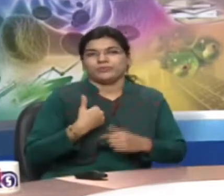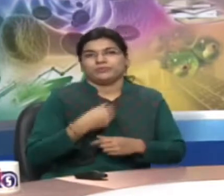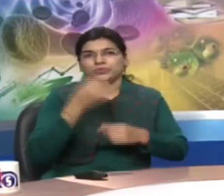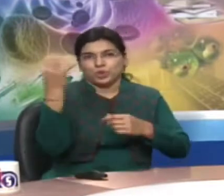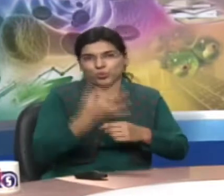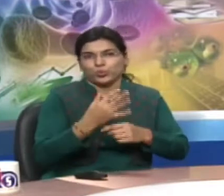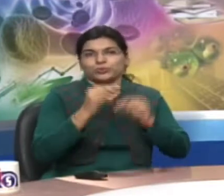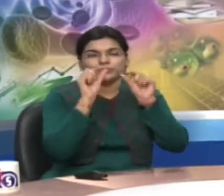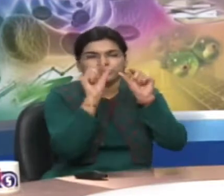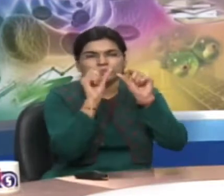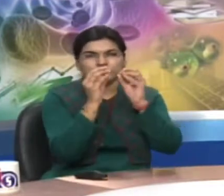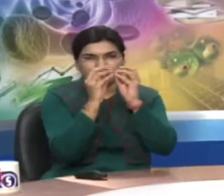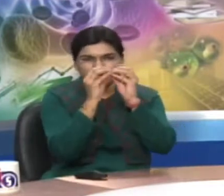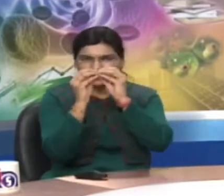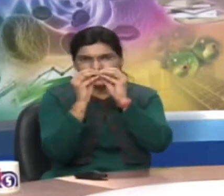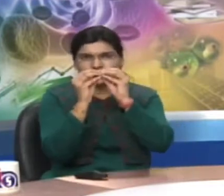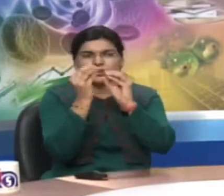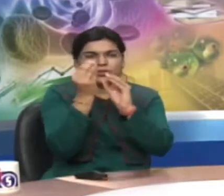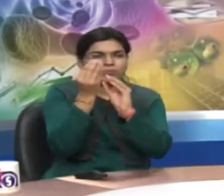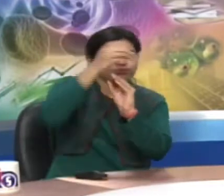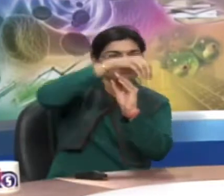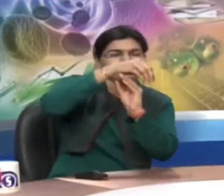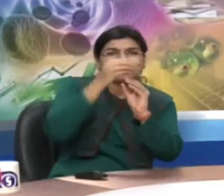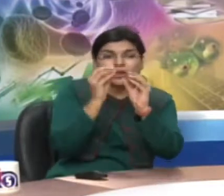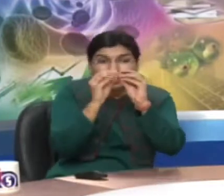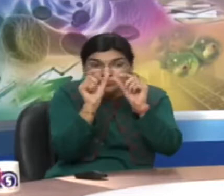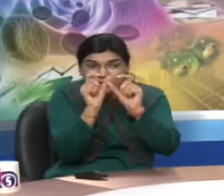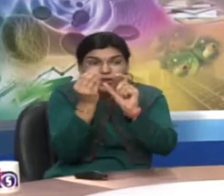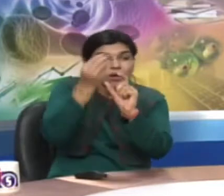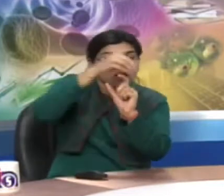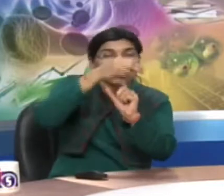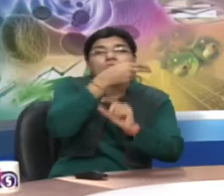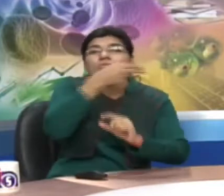So here let's have this vocabulary enrichment.